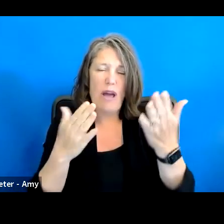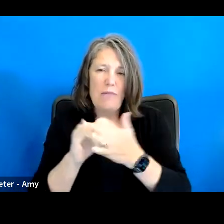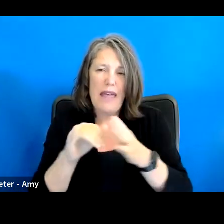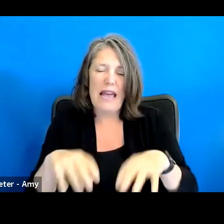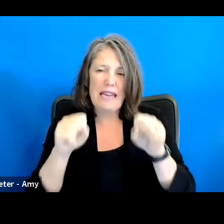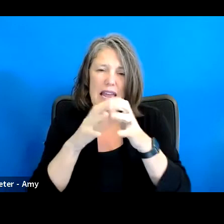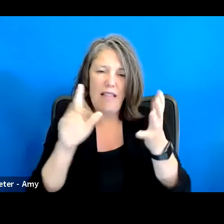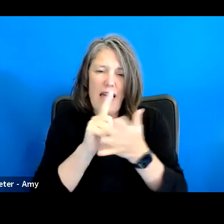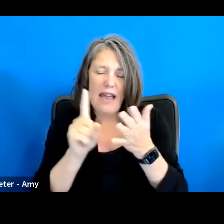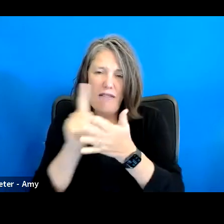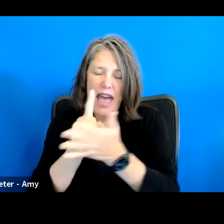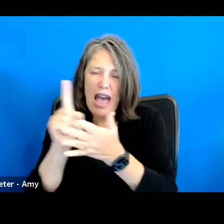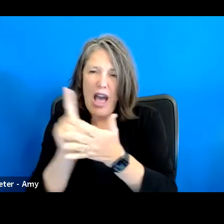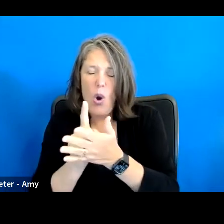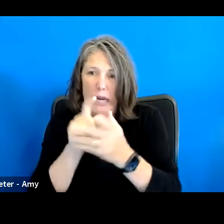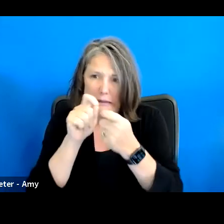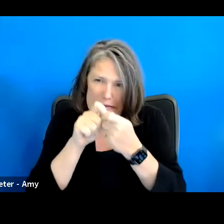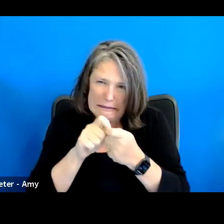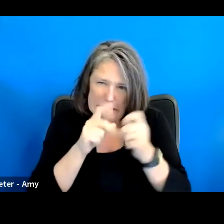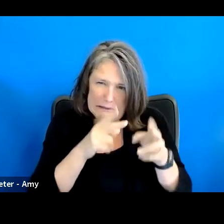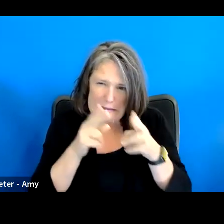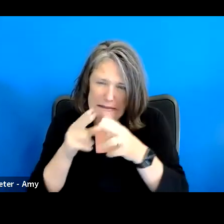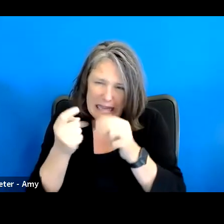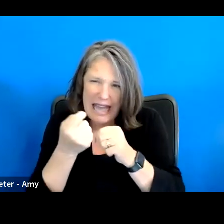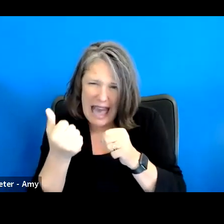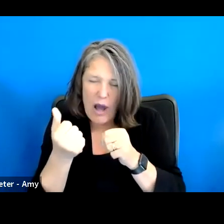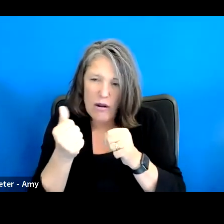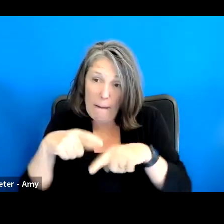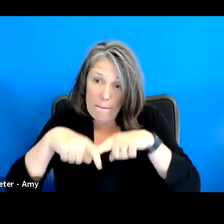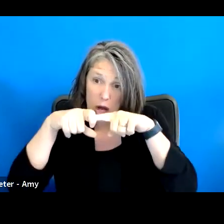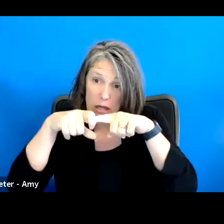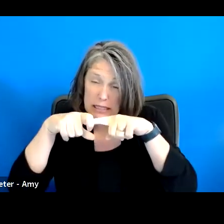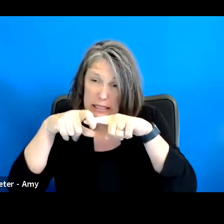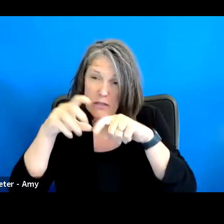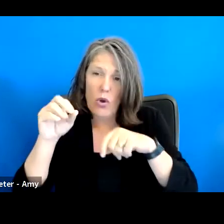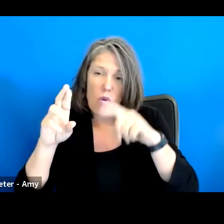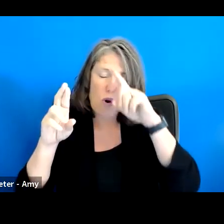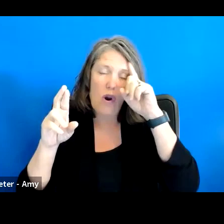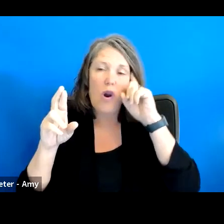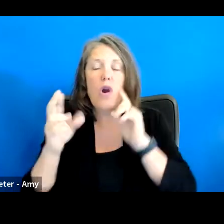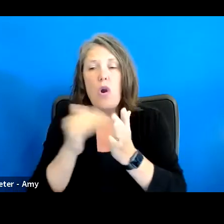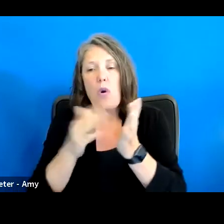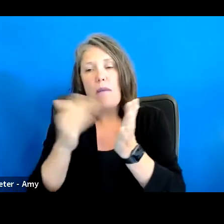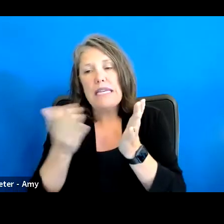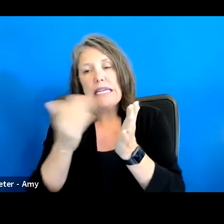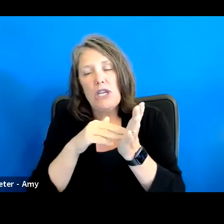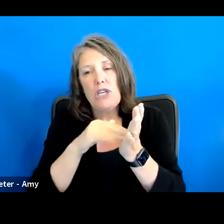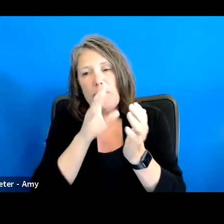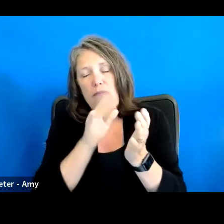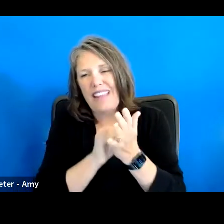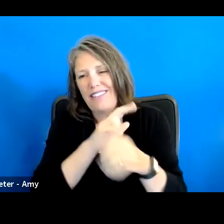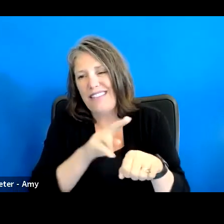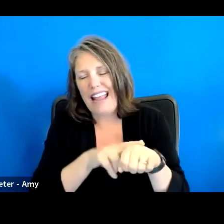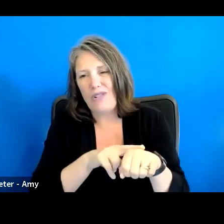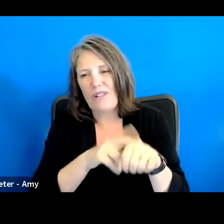a lot of hours meticulously editing out pauses or repetitions, which just naturally